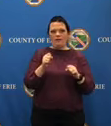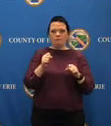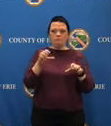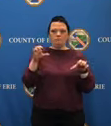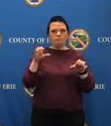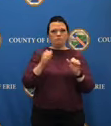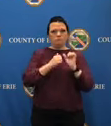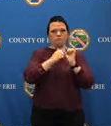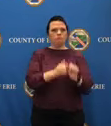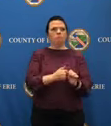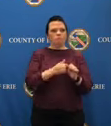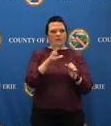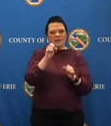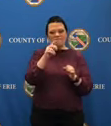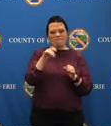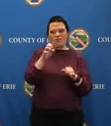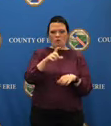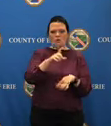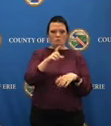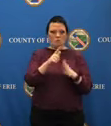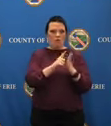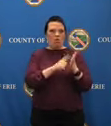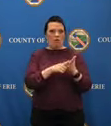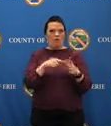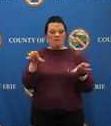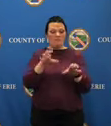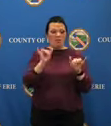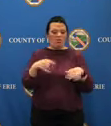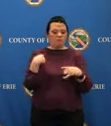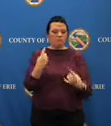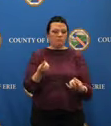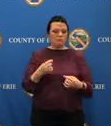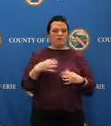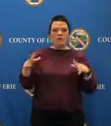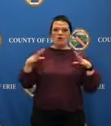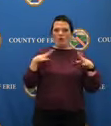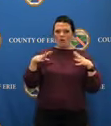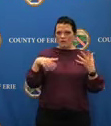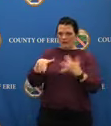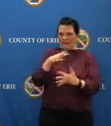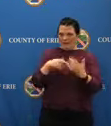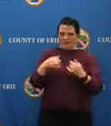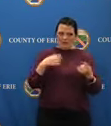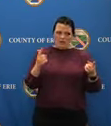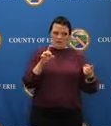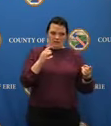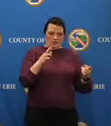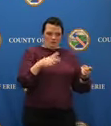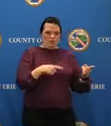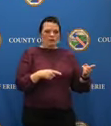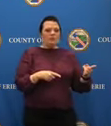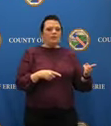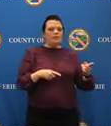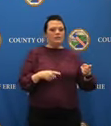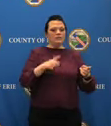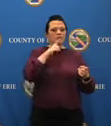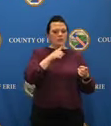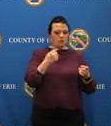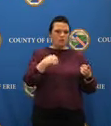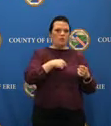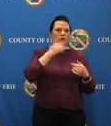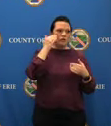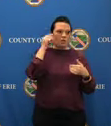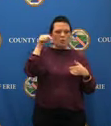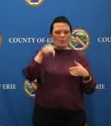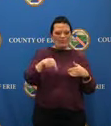have gone out in the last day and done that. Holiday gatherings. Doctor, would you like to talk about this? Sure. So we know this week is a time